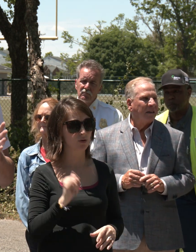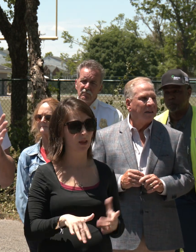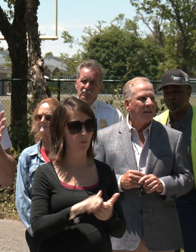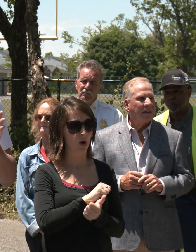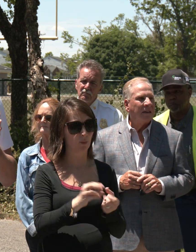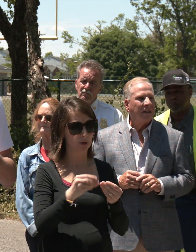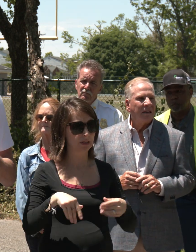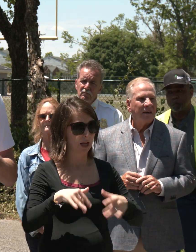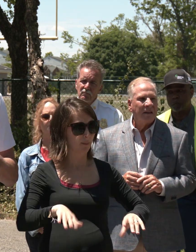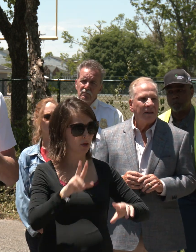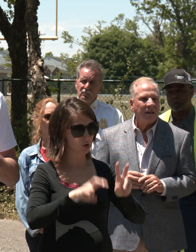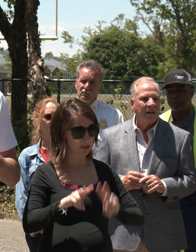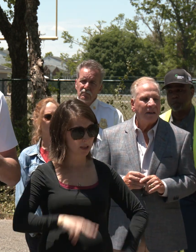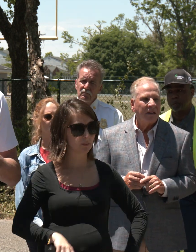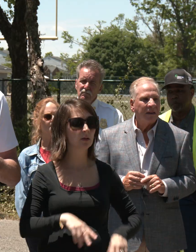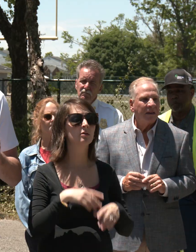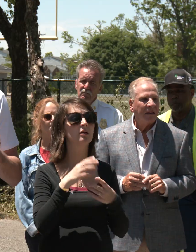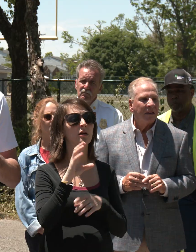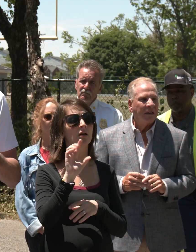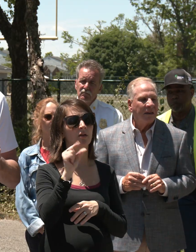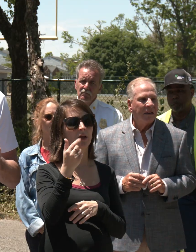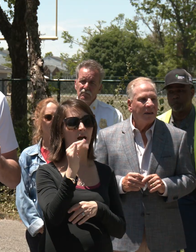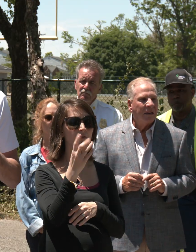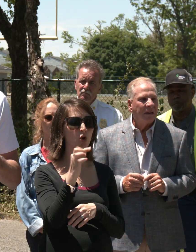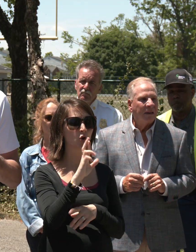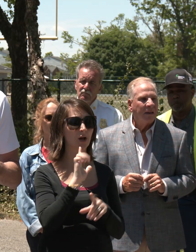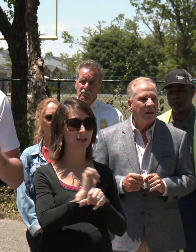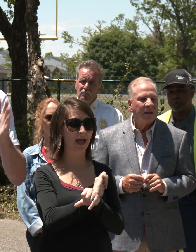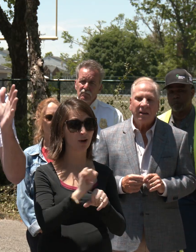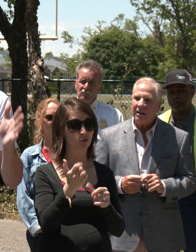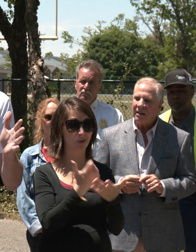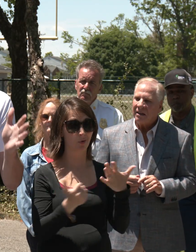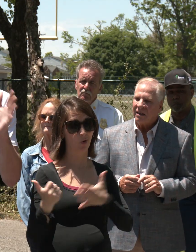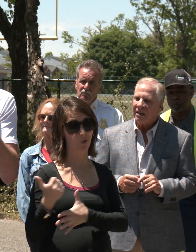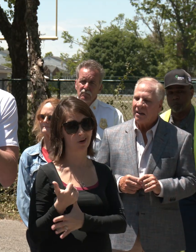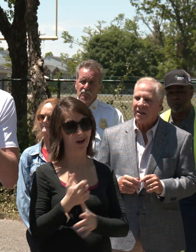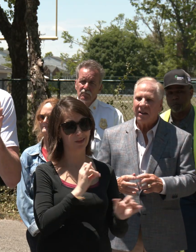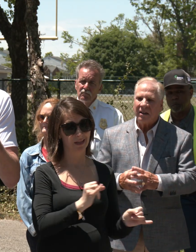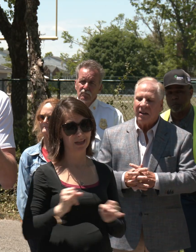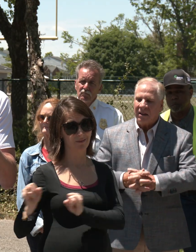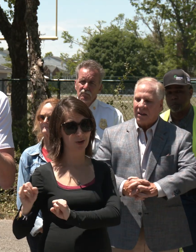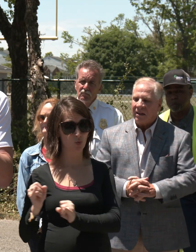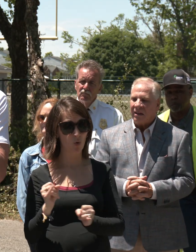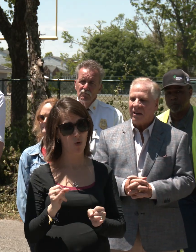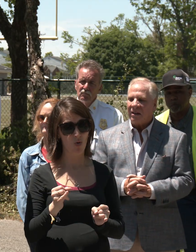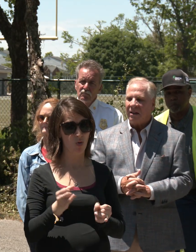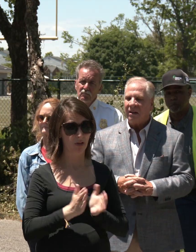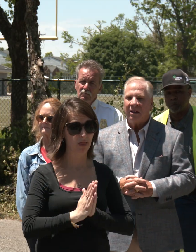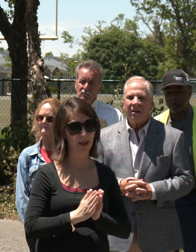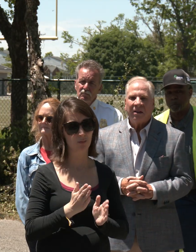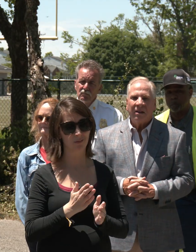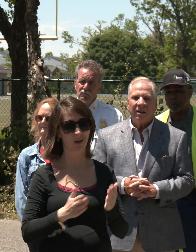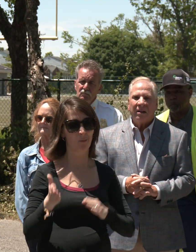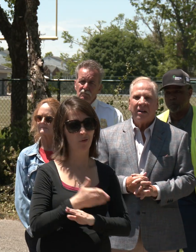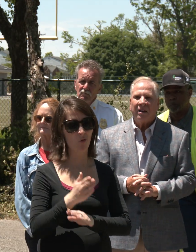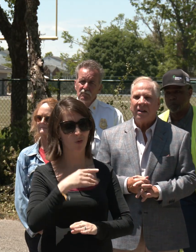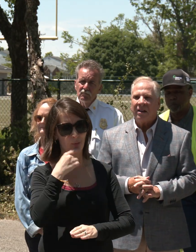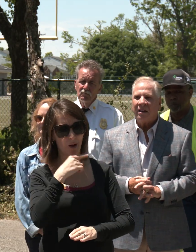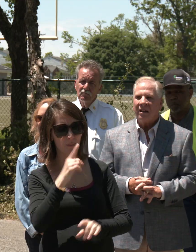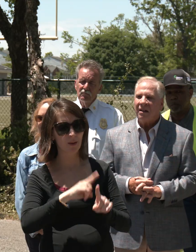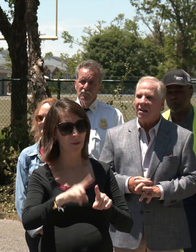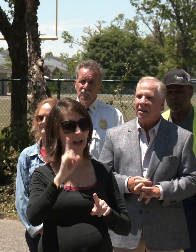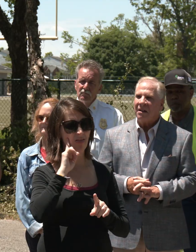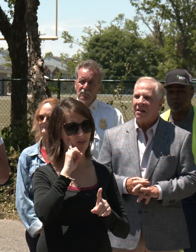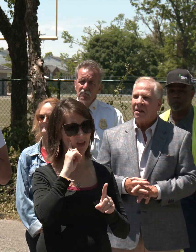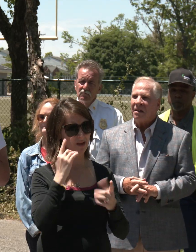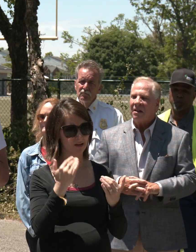assessments. The governor has prioritized those individual claims ahead of the public. I fully expect the threshold for the public to